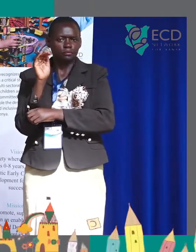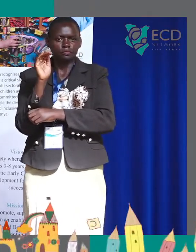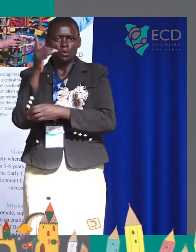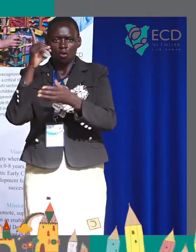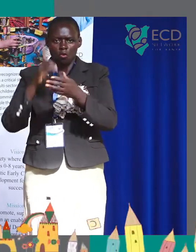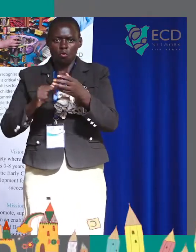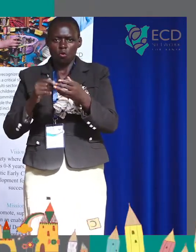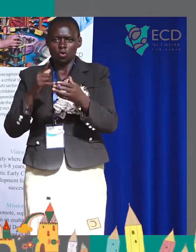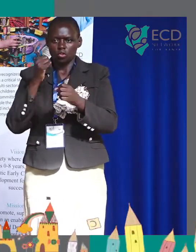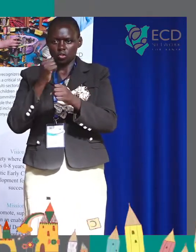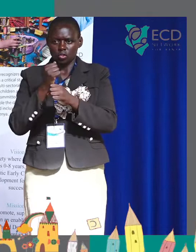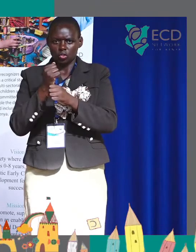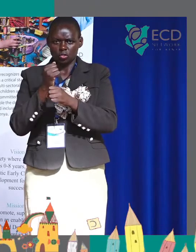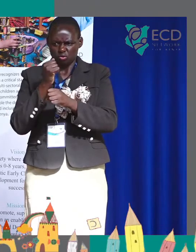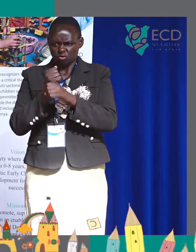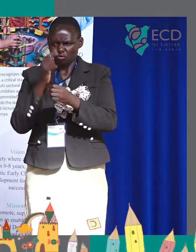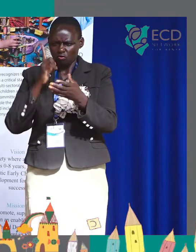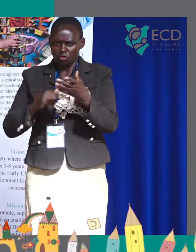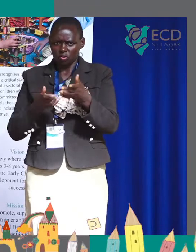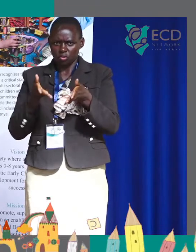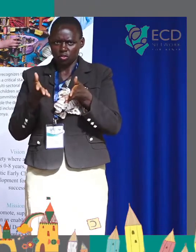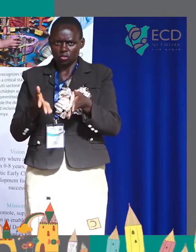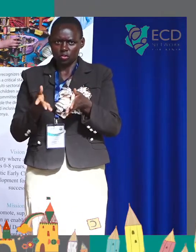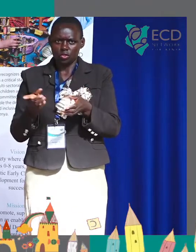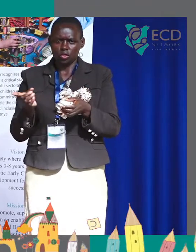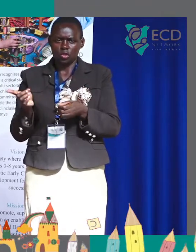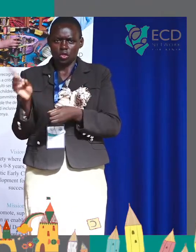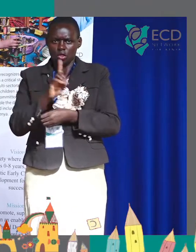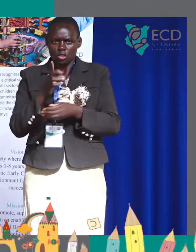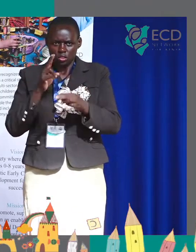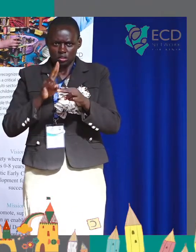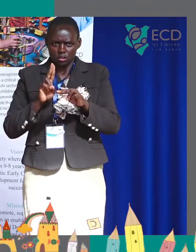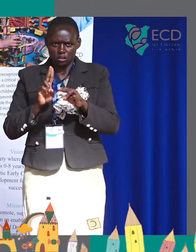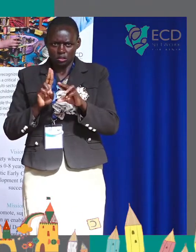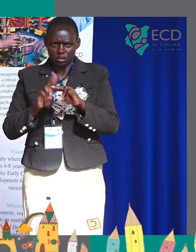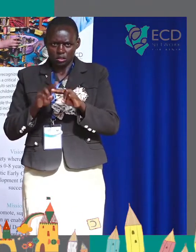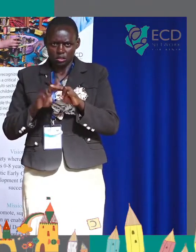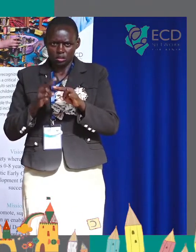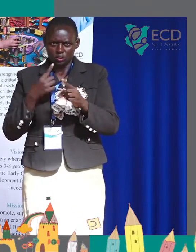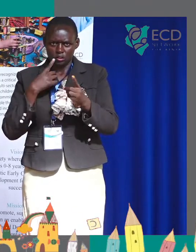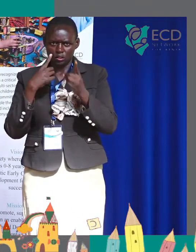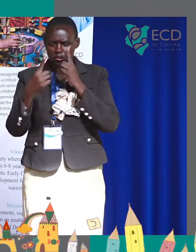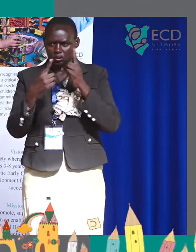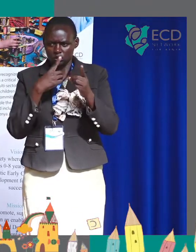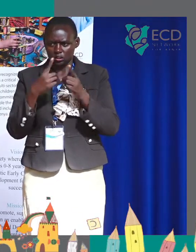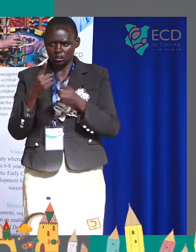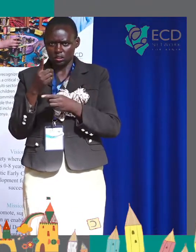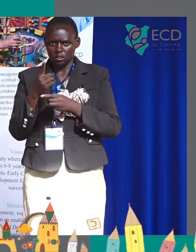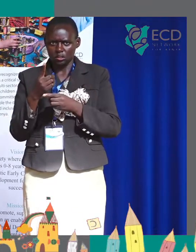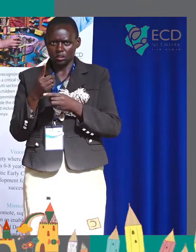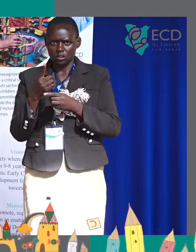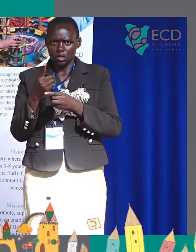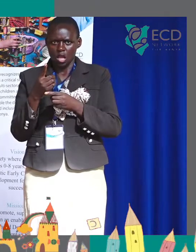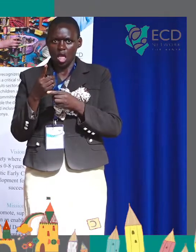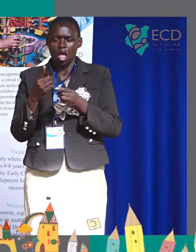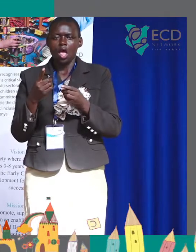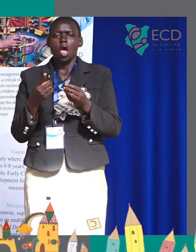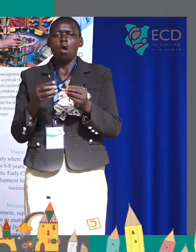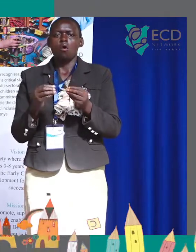what are we doing? Today we are seated here to discuss